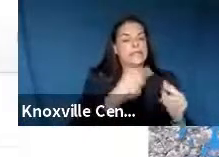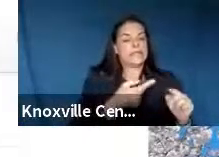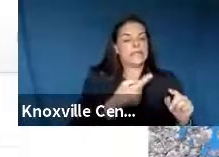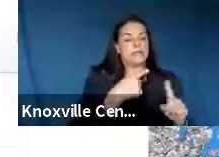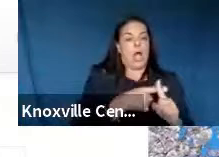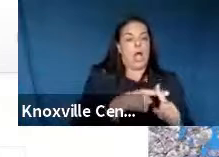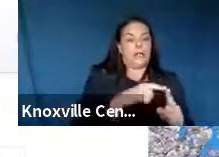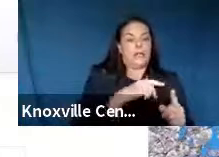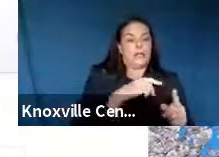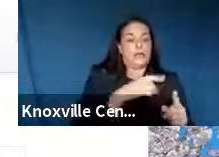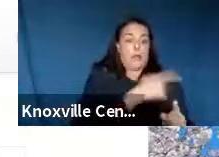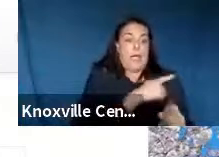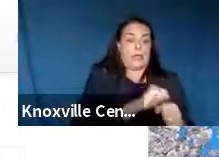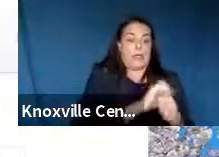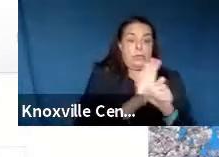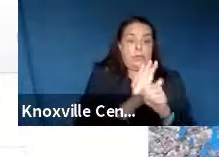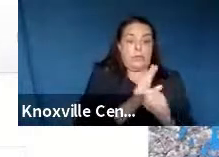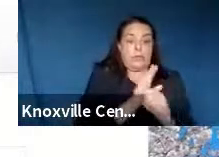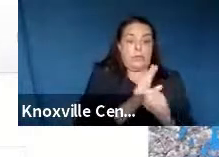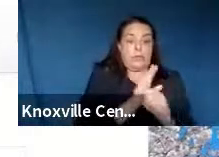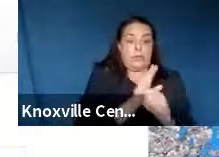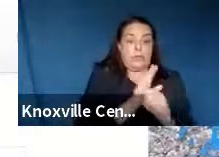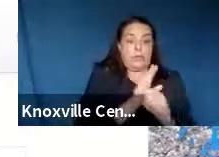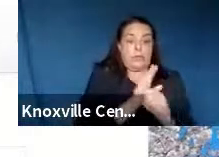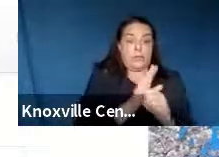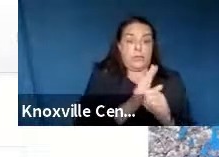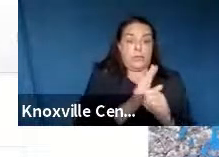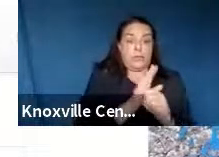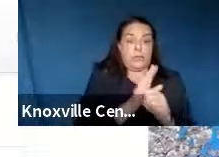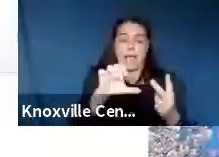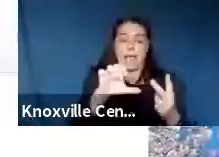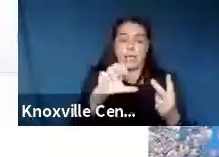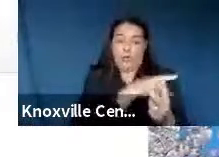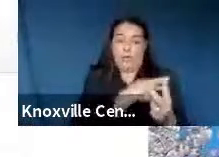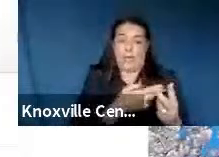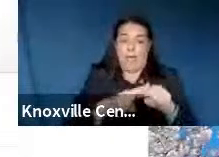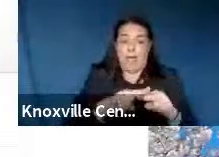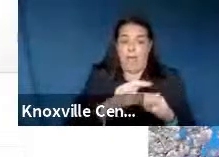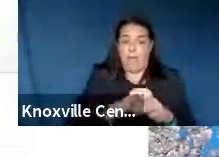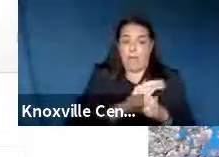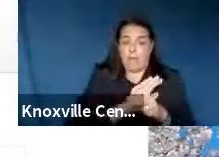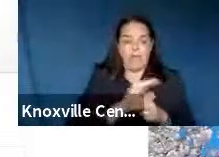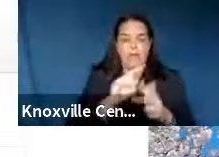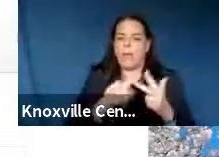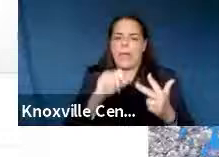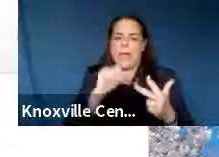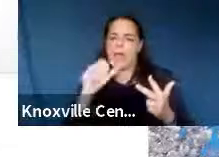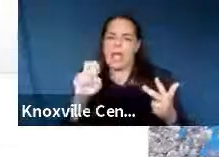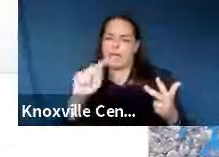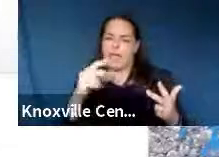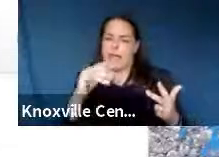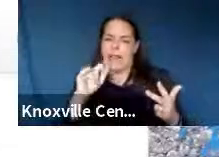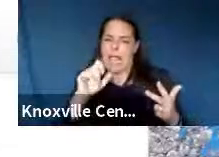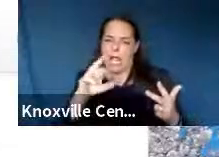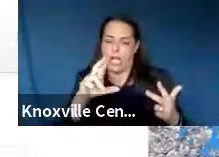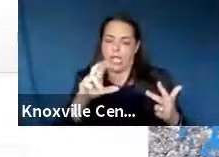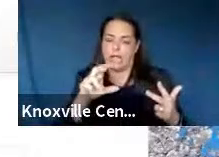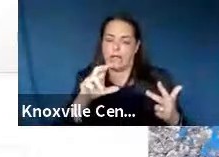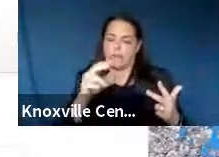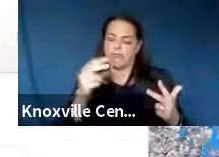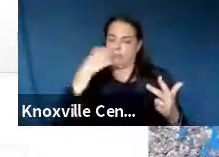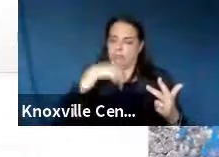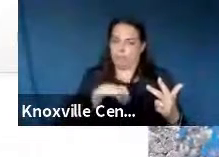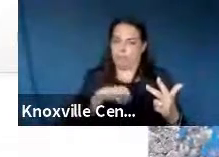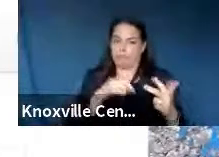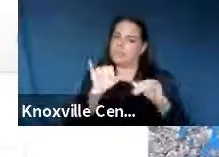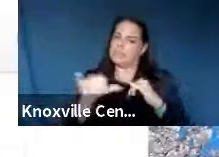positive patients and ICU patients, but not ventilated patients. After speaking with our hospital partners, they stated this benchmark should